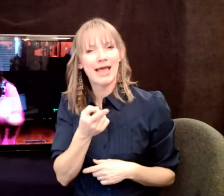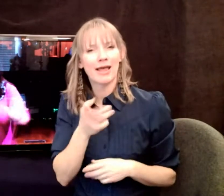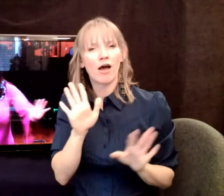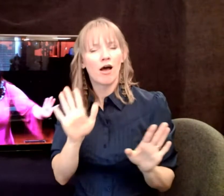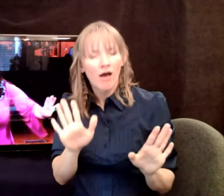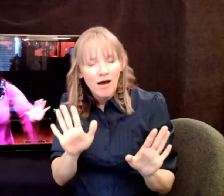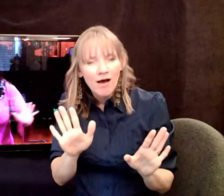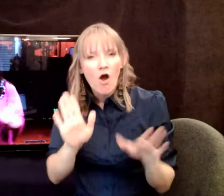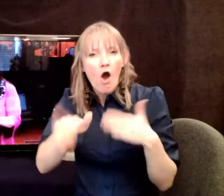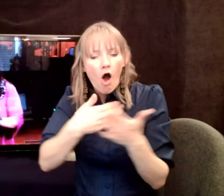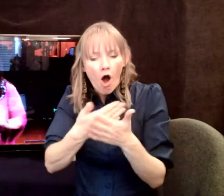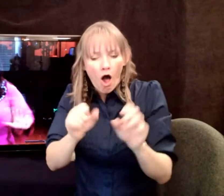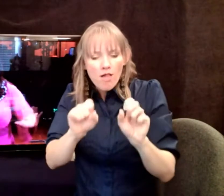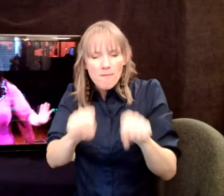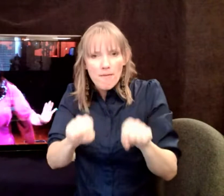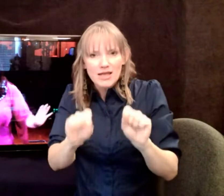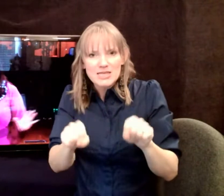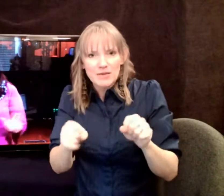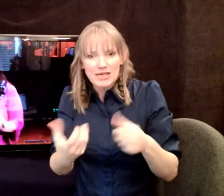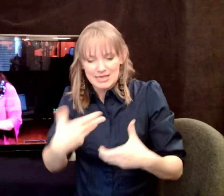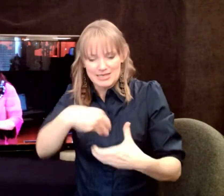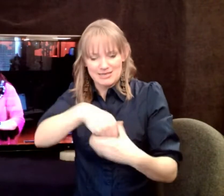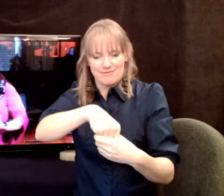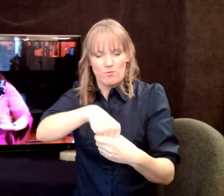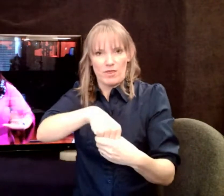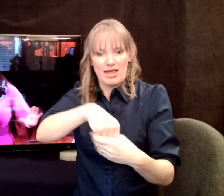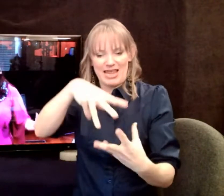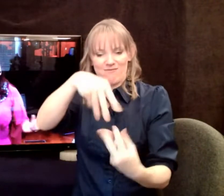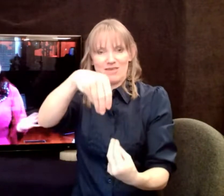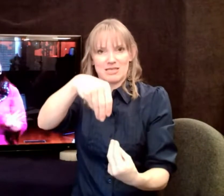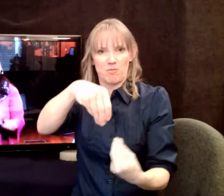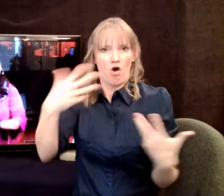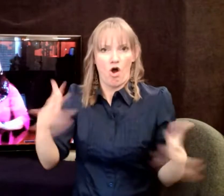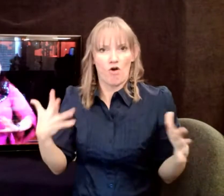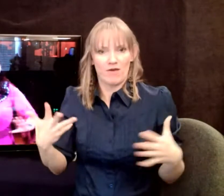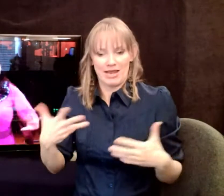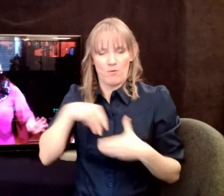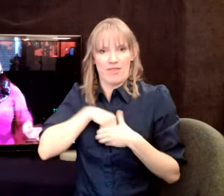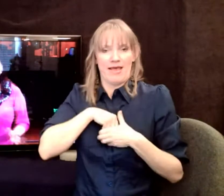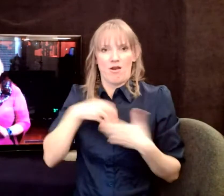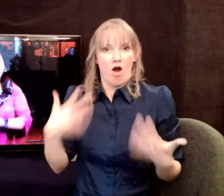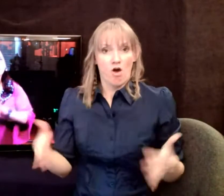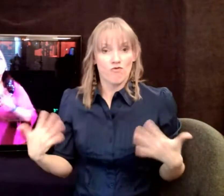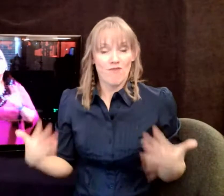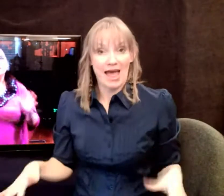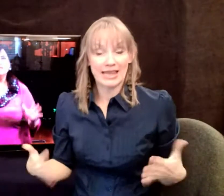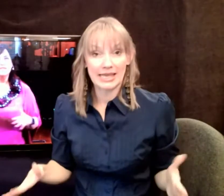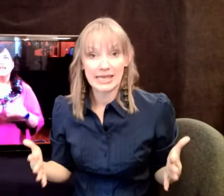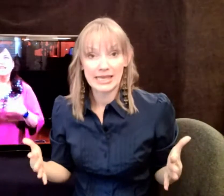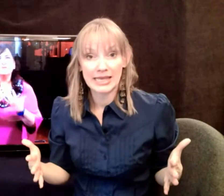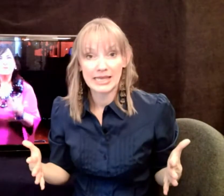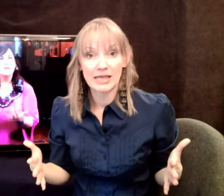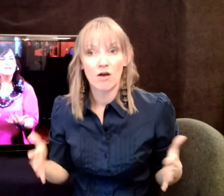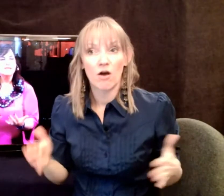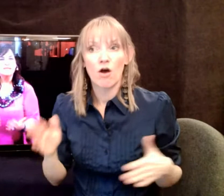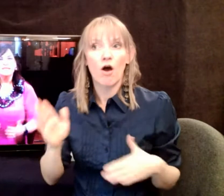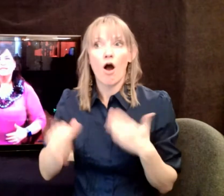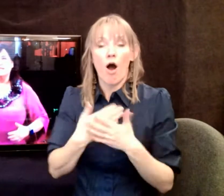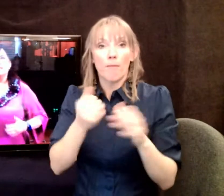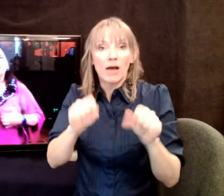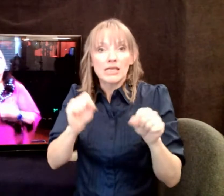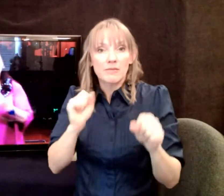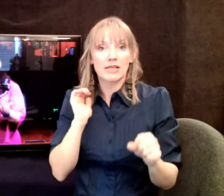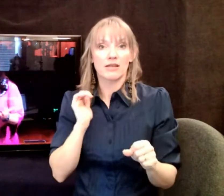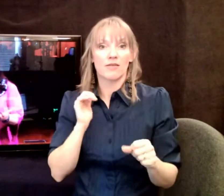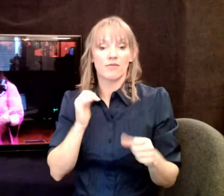all possibility exists in that invisible form. It's already there. all the possibilities for the life we want to lead, for